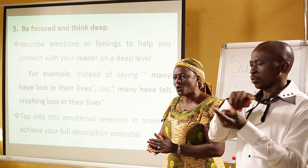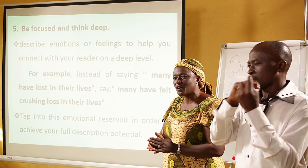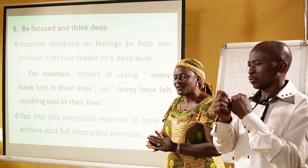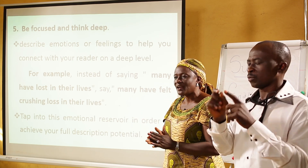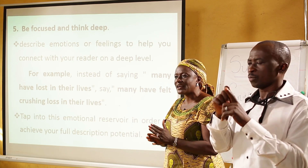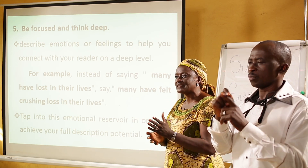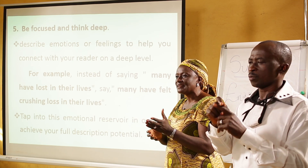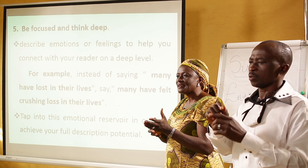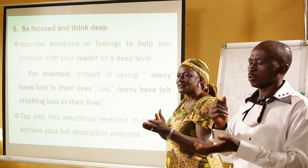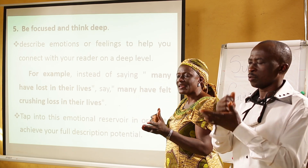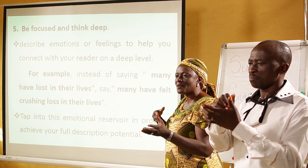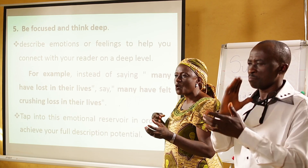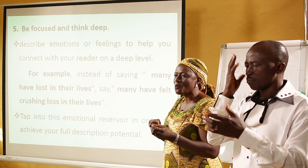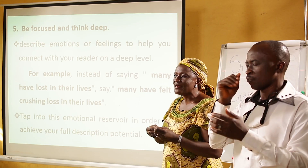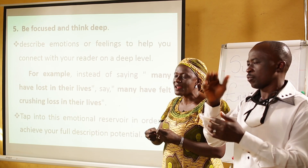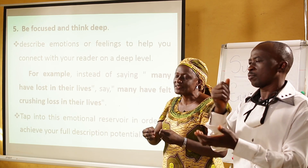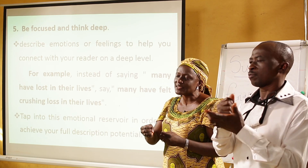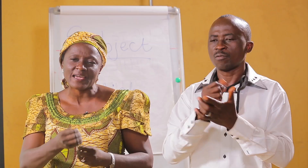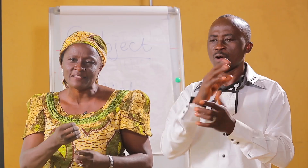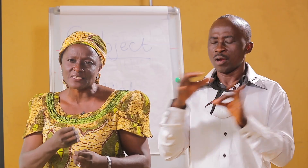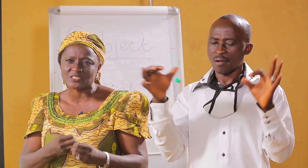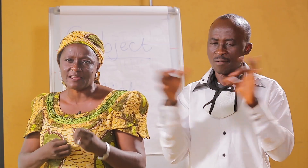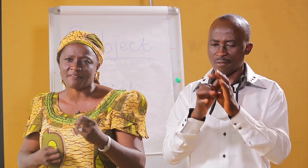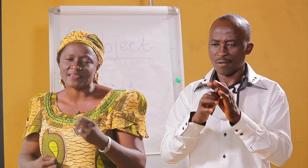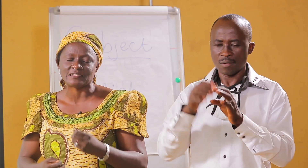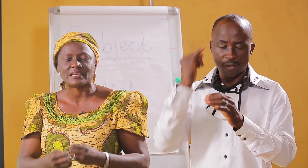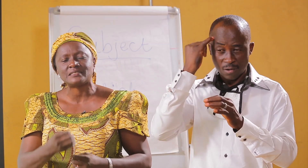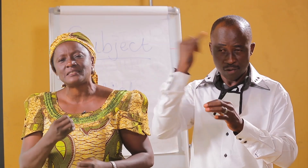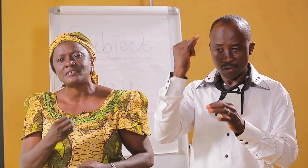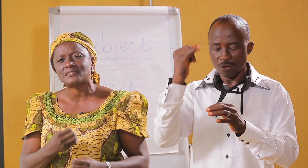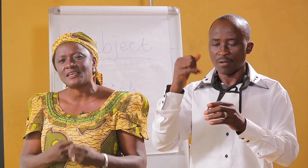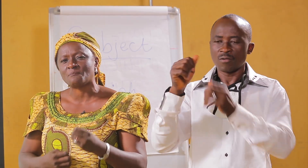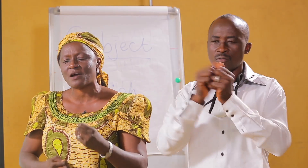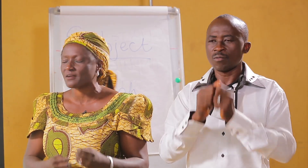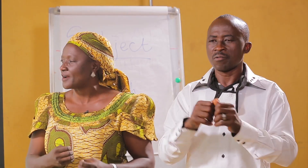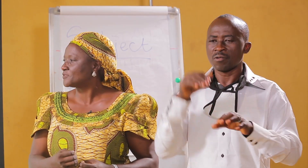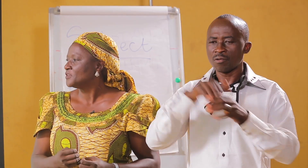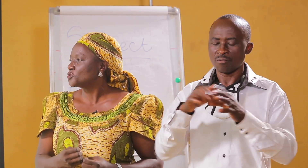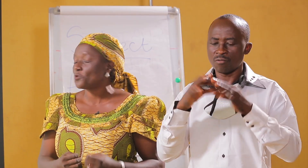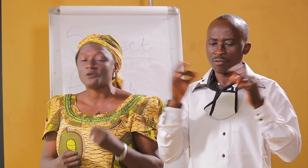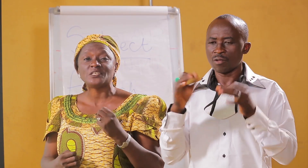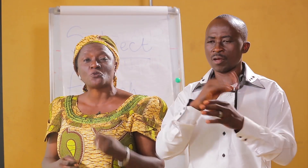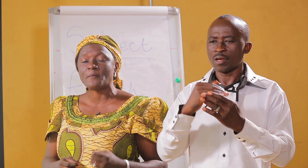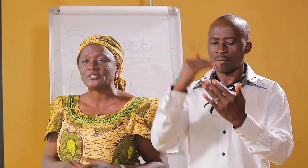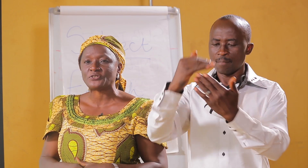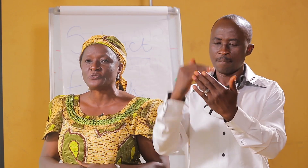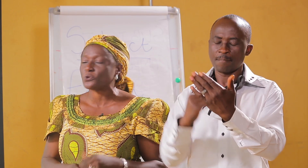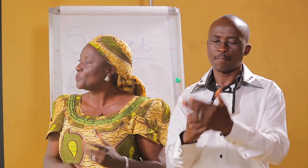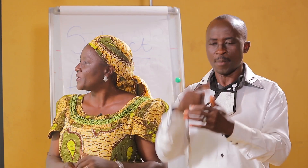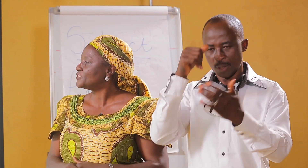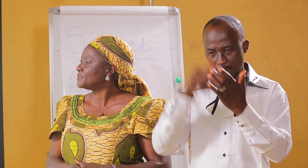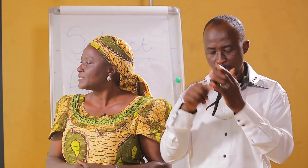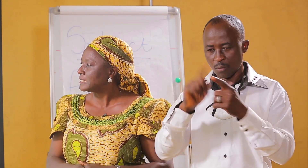your work, and they help connect ideas together in sentences, in paragraphs. So always remember to